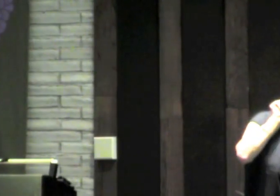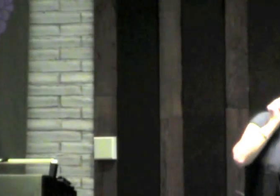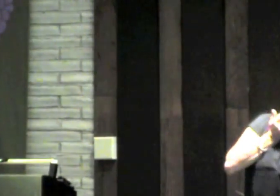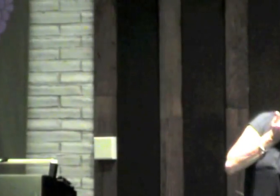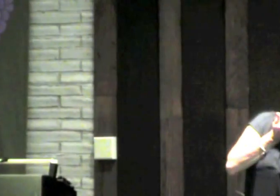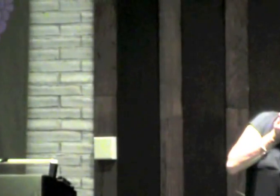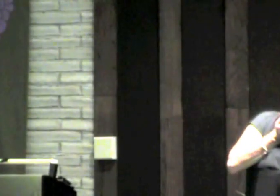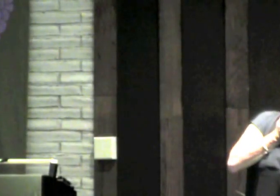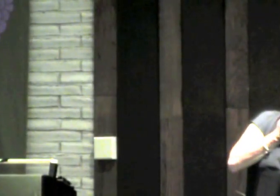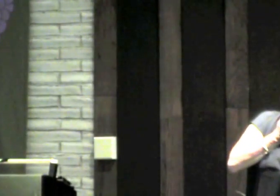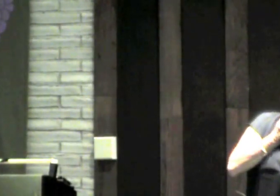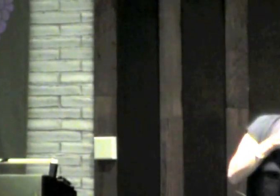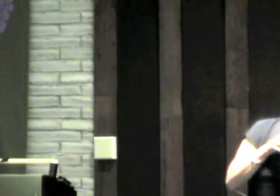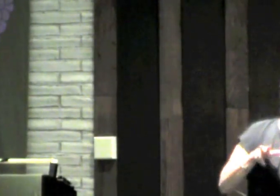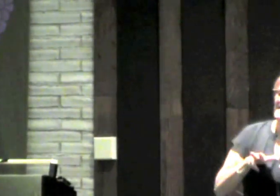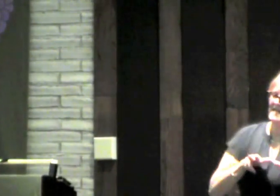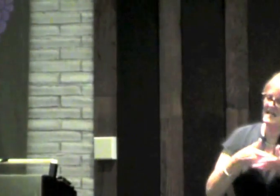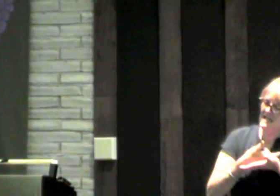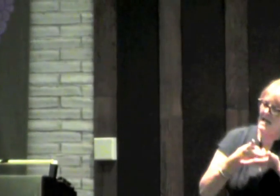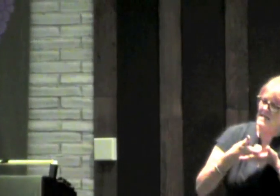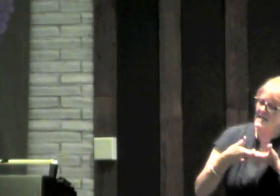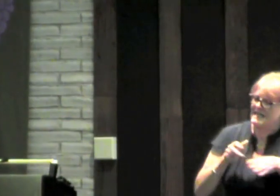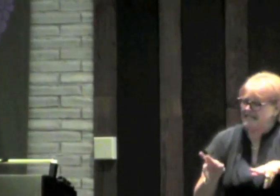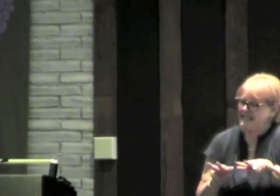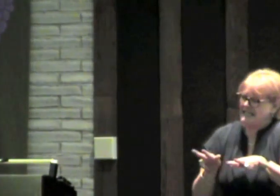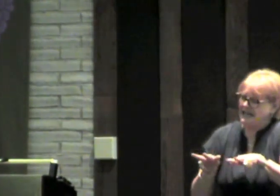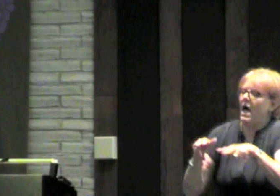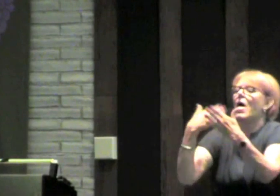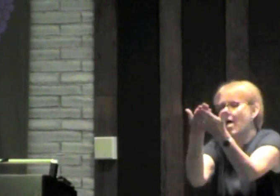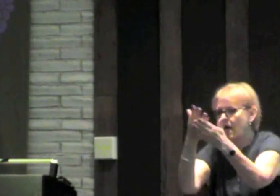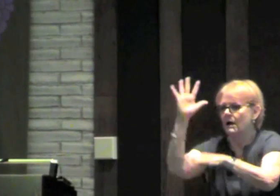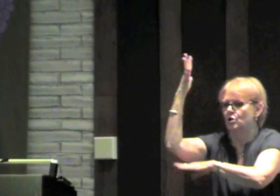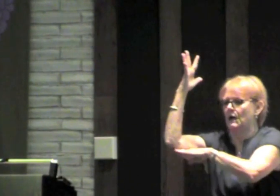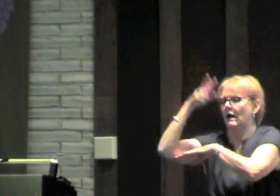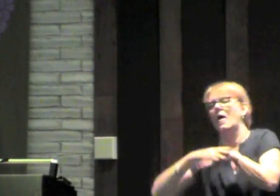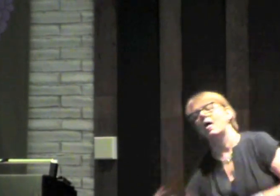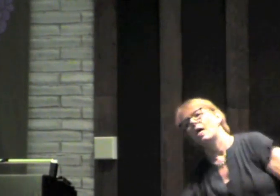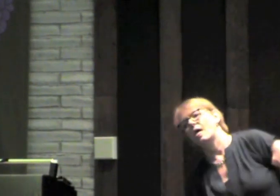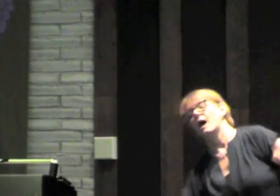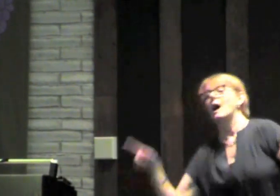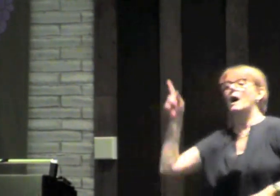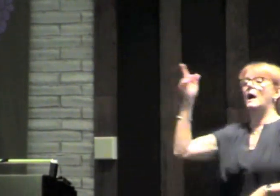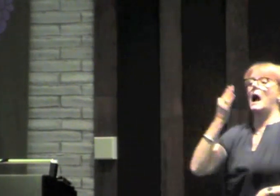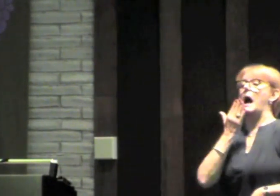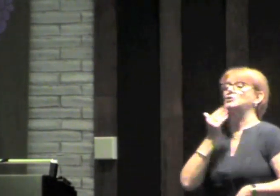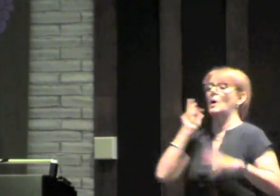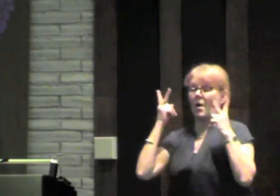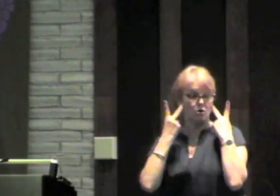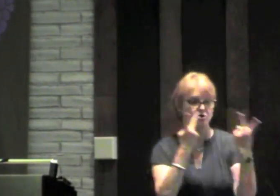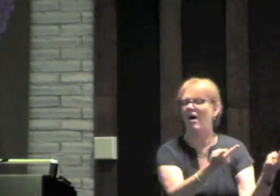guy was playing dead. And when the coast was clear, he finally crawled to a tree where he